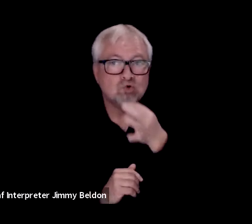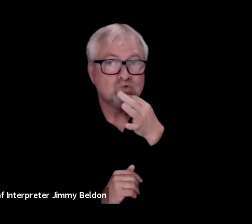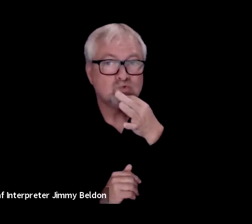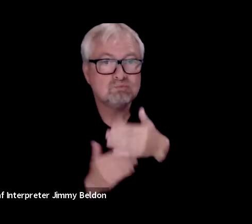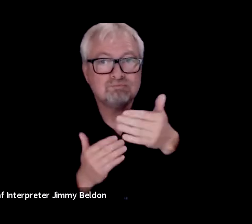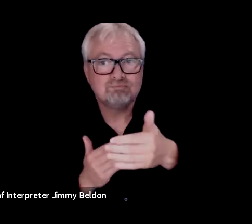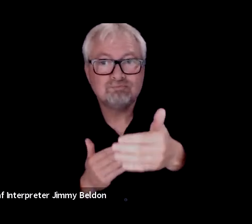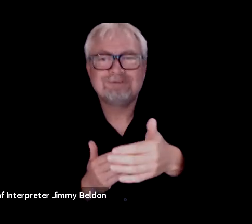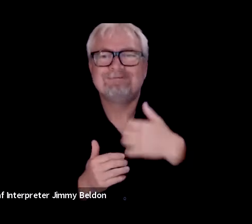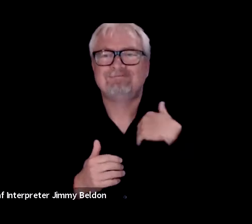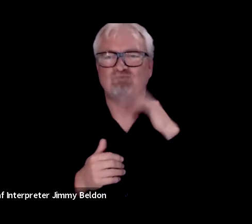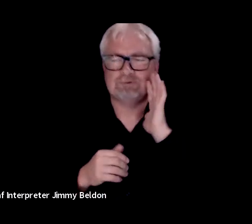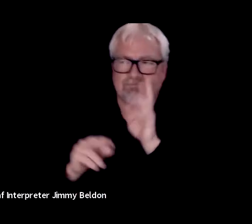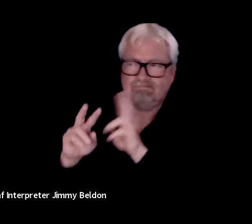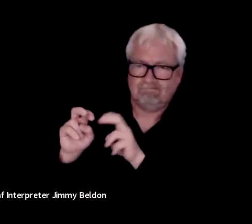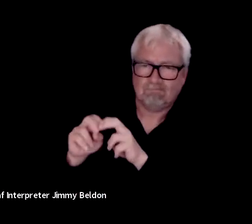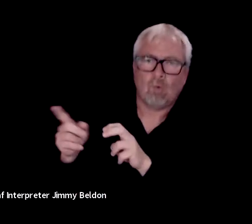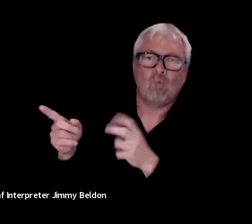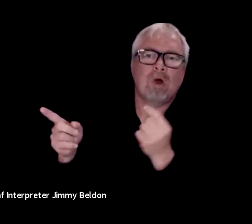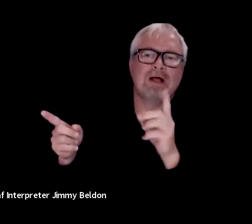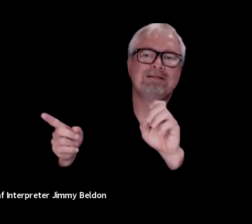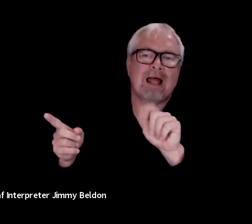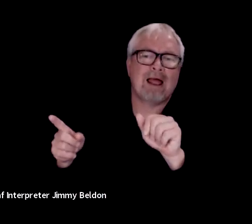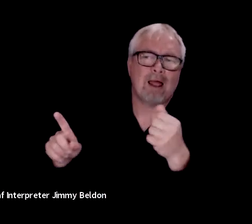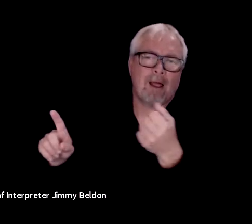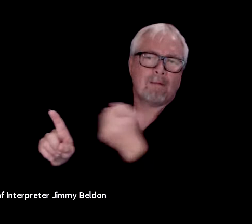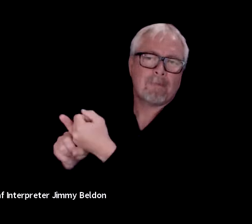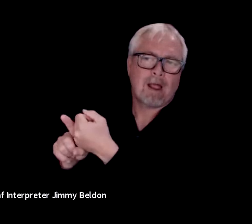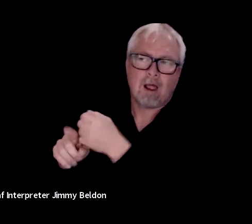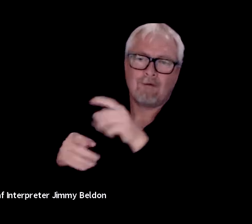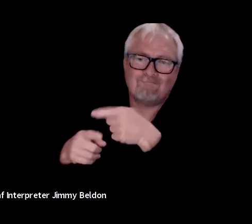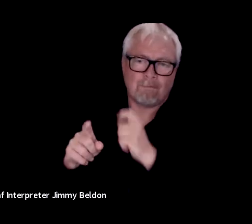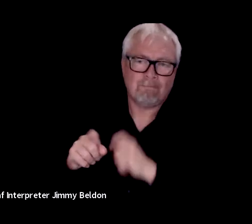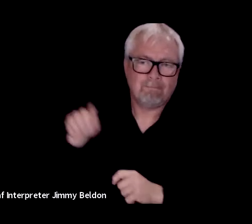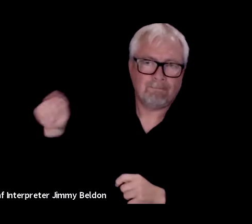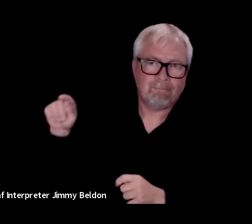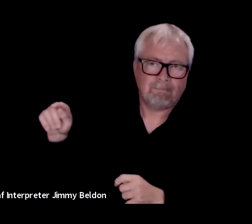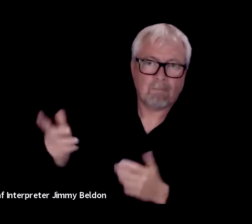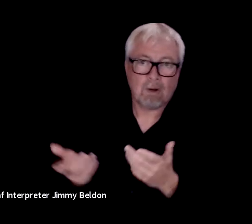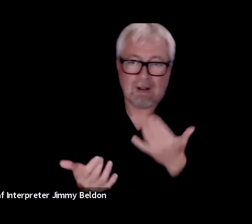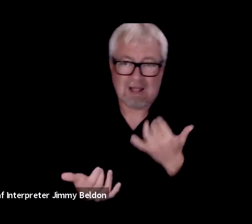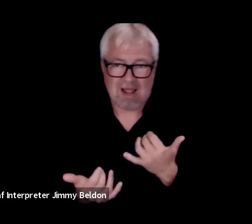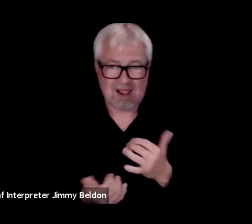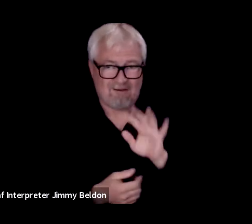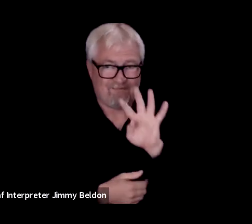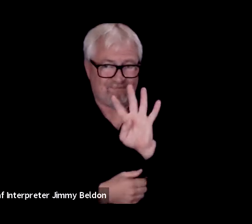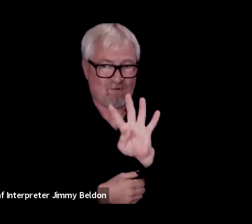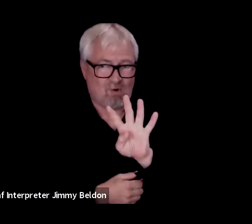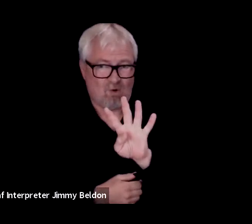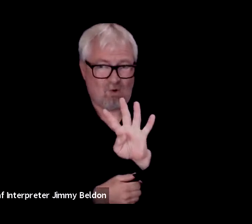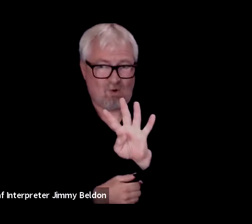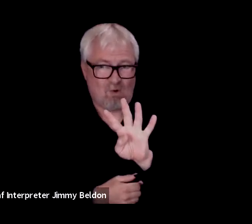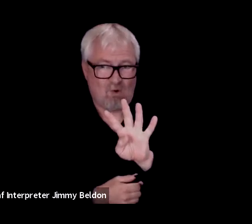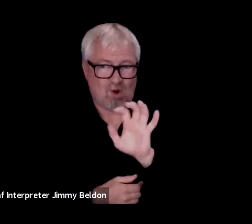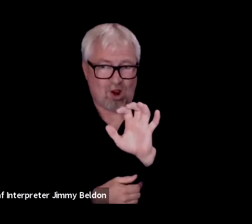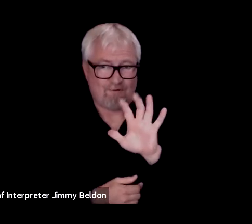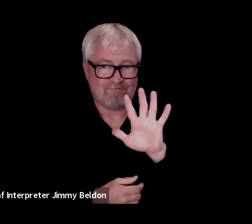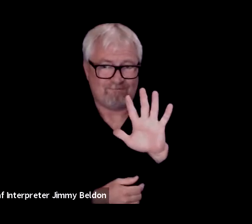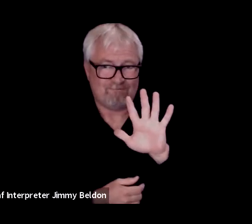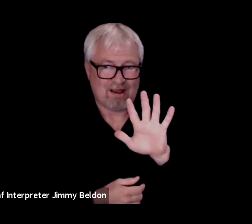we now have 153 cases, including 4 hospitalizations that are directly tied to the